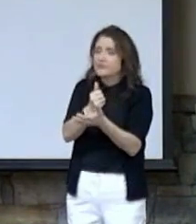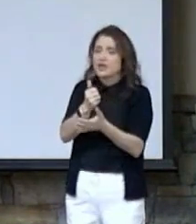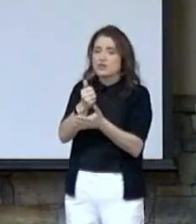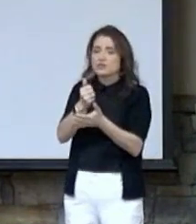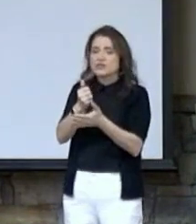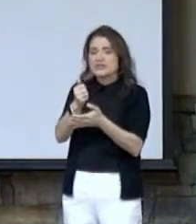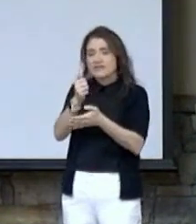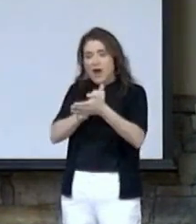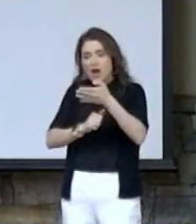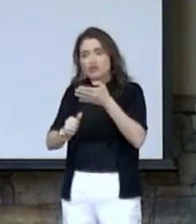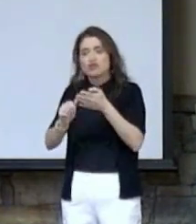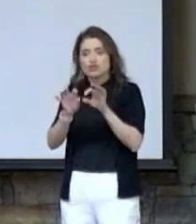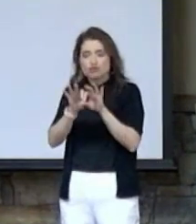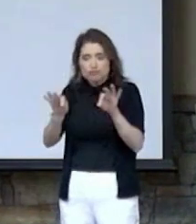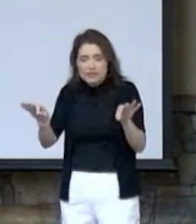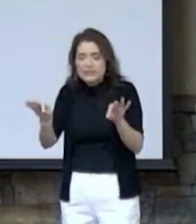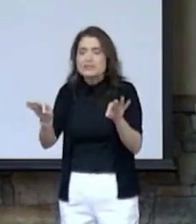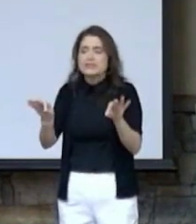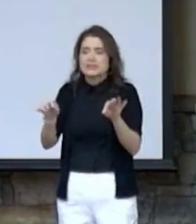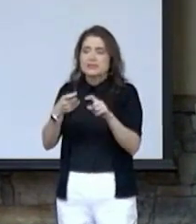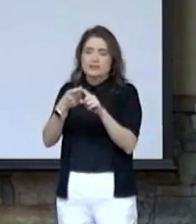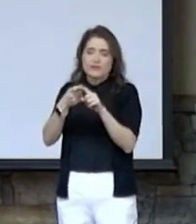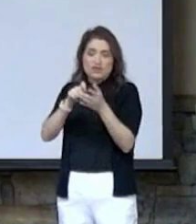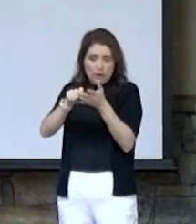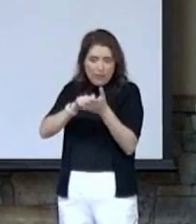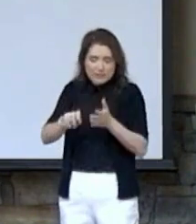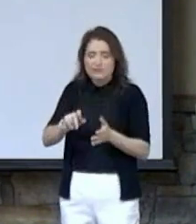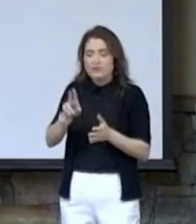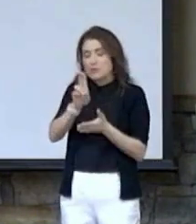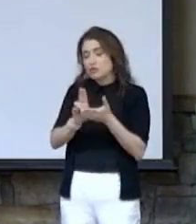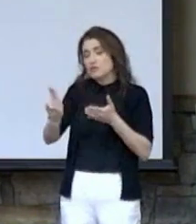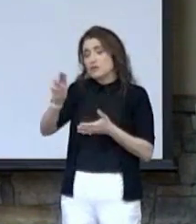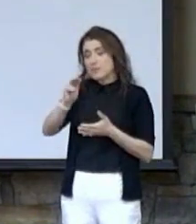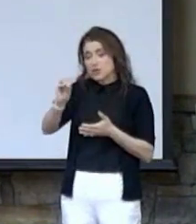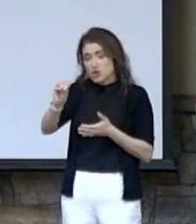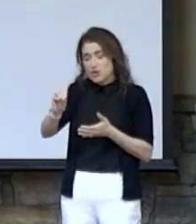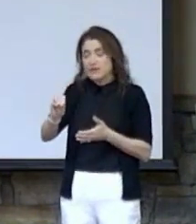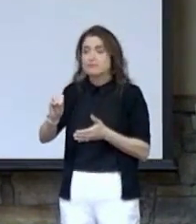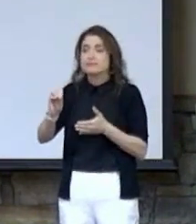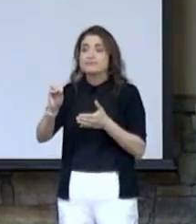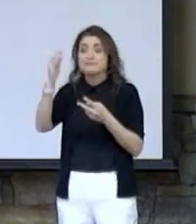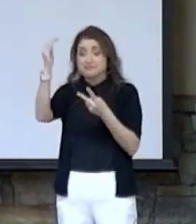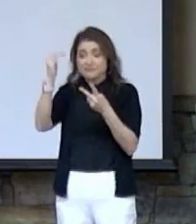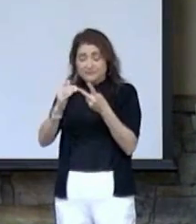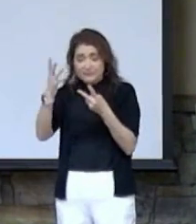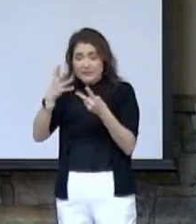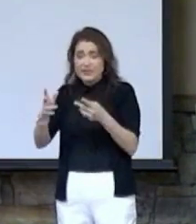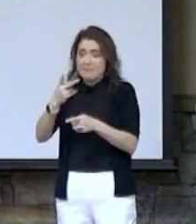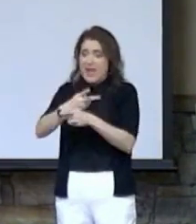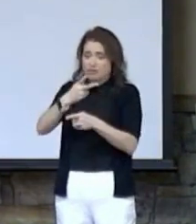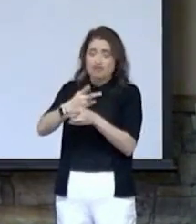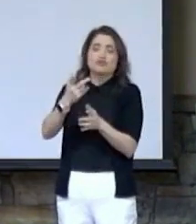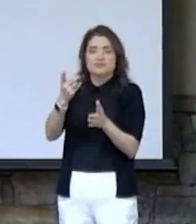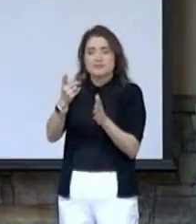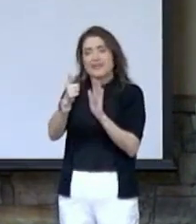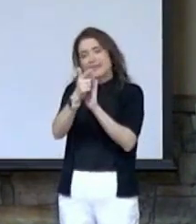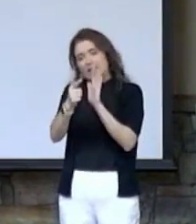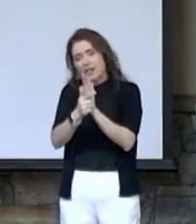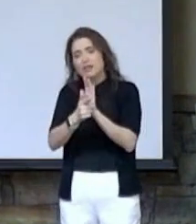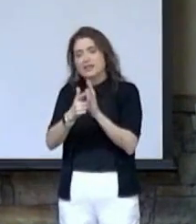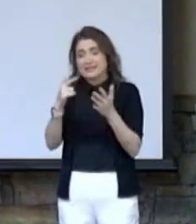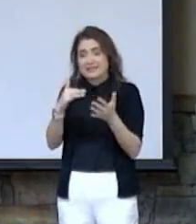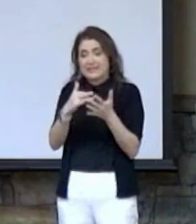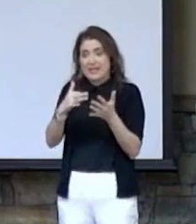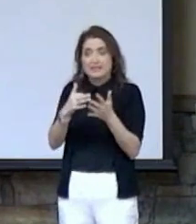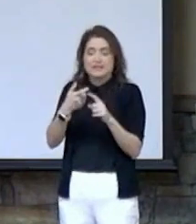in journalism from the University of Missouri. He would go on to receive his master's in legal studies from Yale